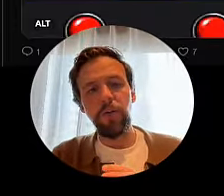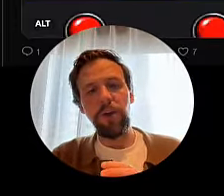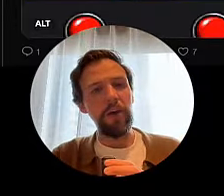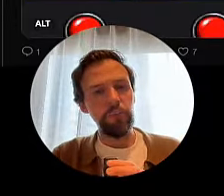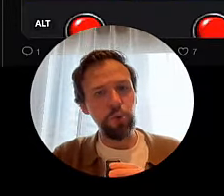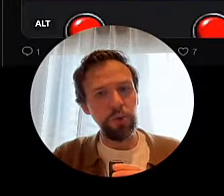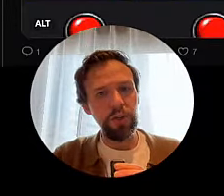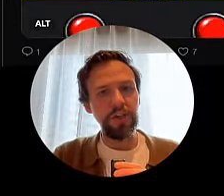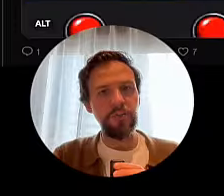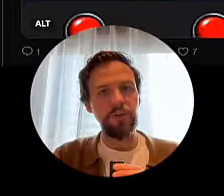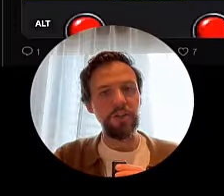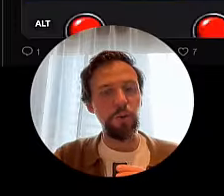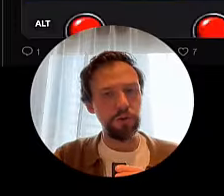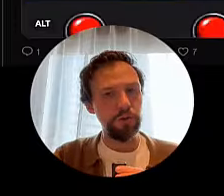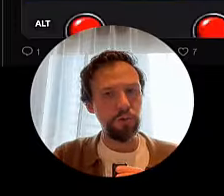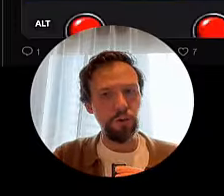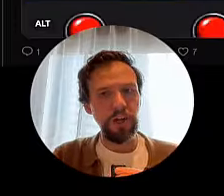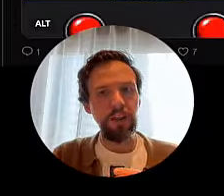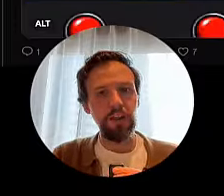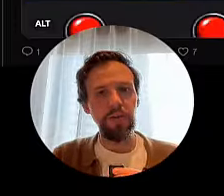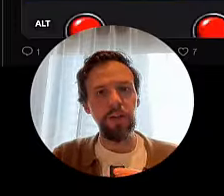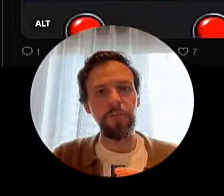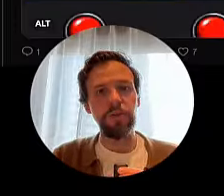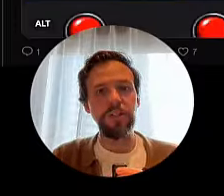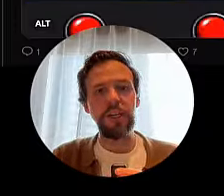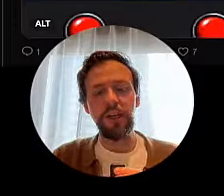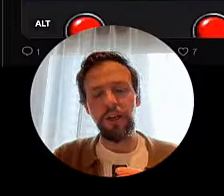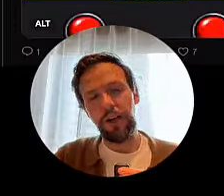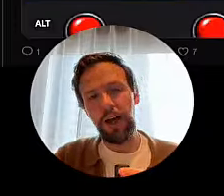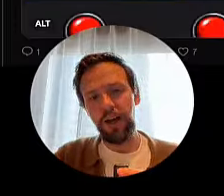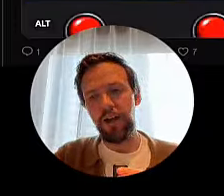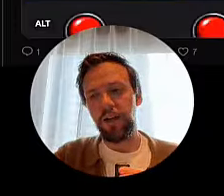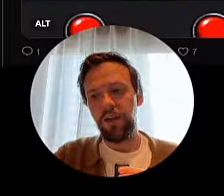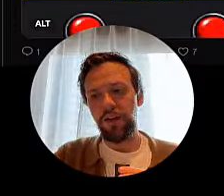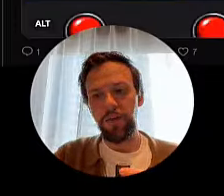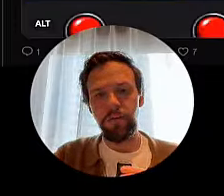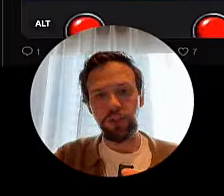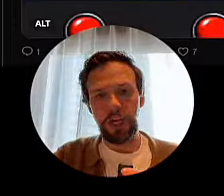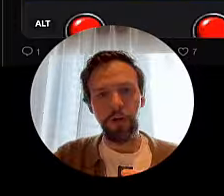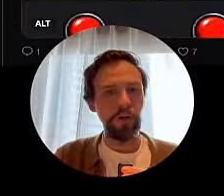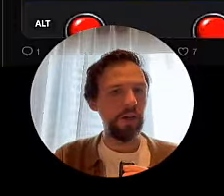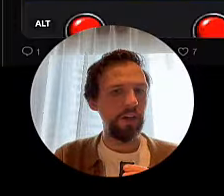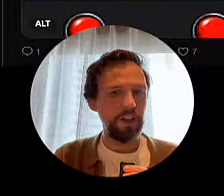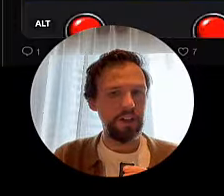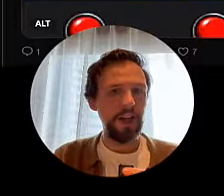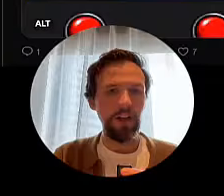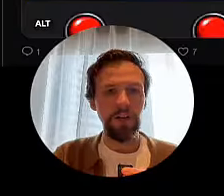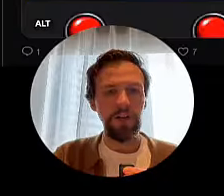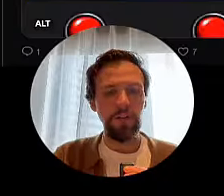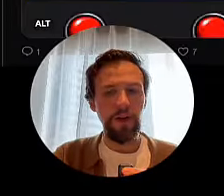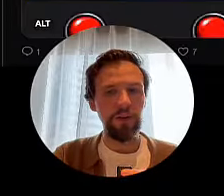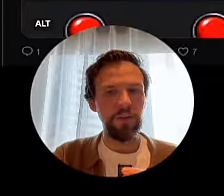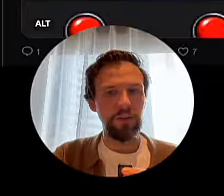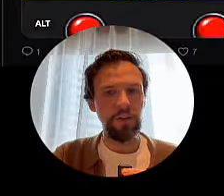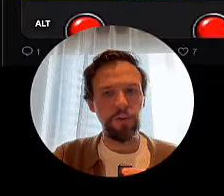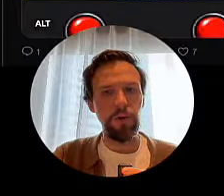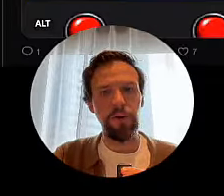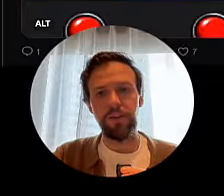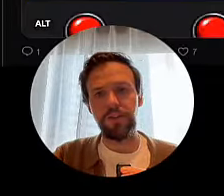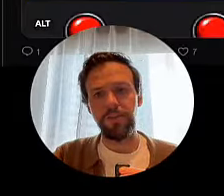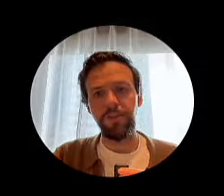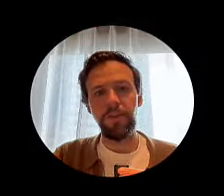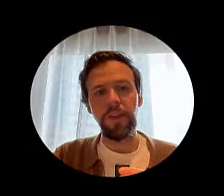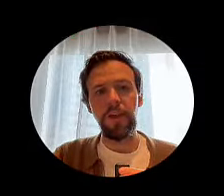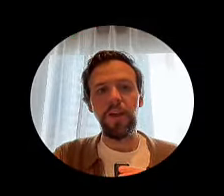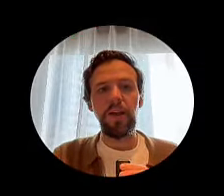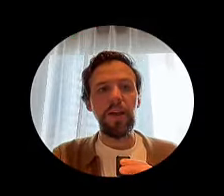return. I'm doing this because I want to support other developers and I am genuinely excited about their